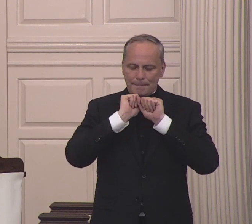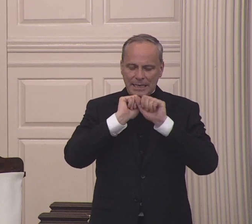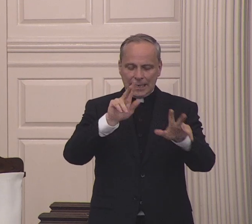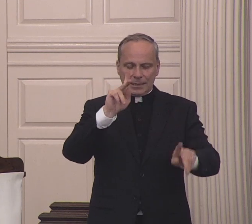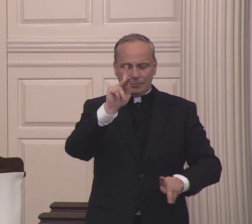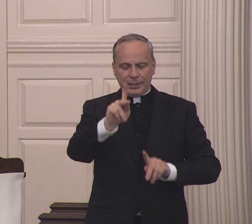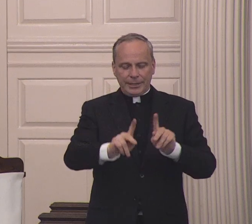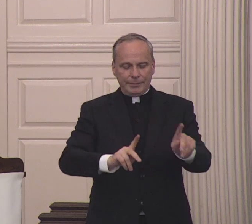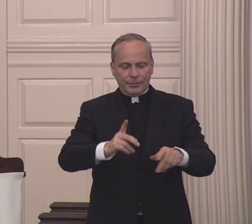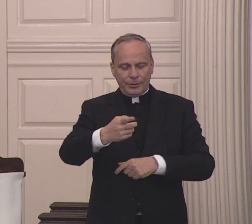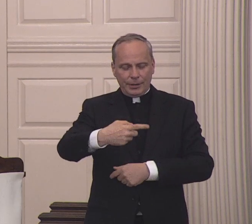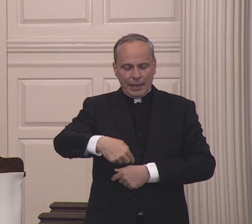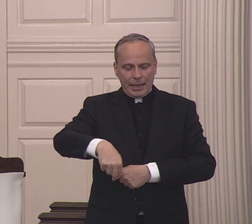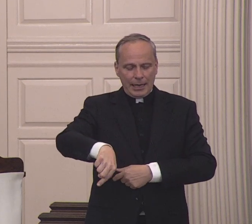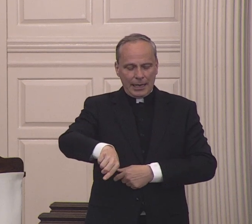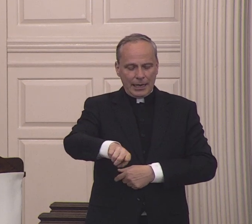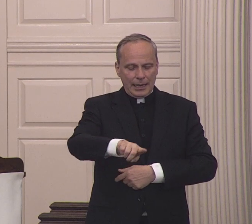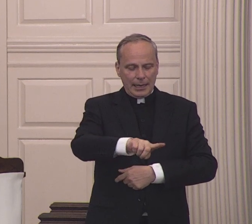Blessed the